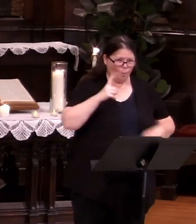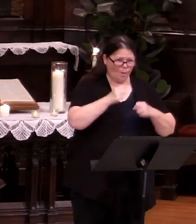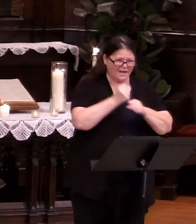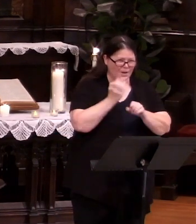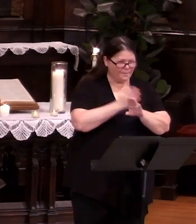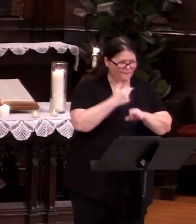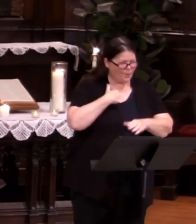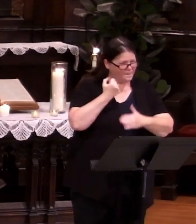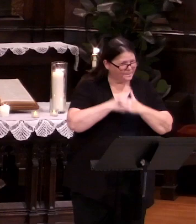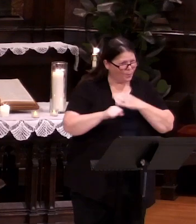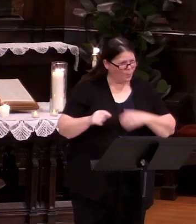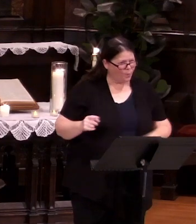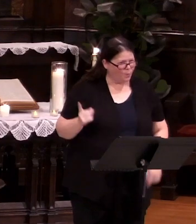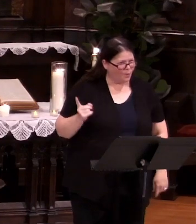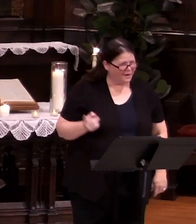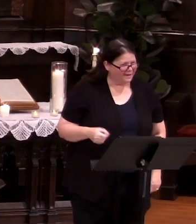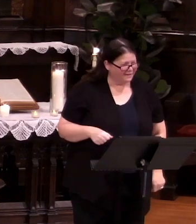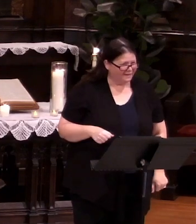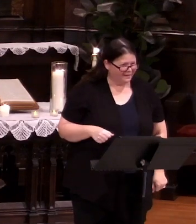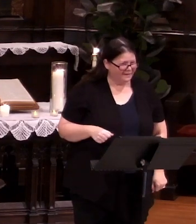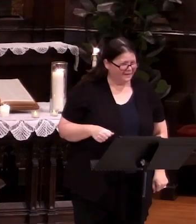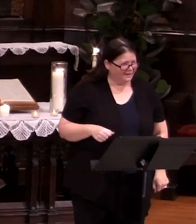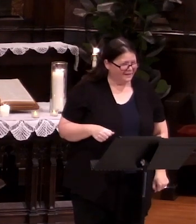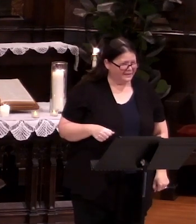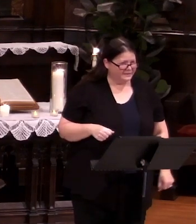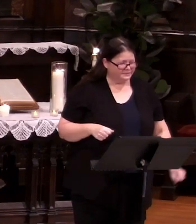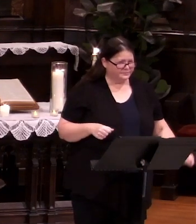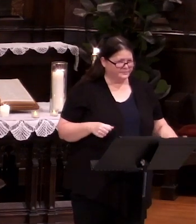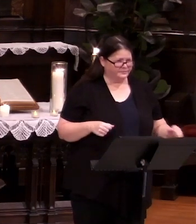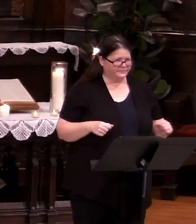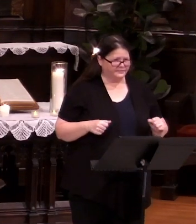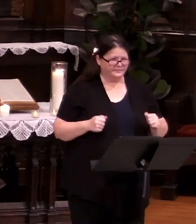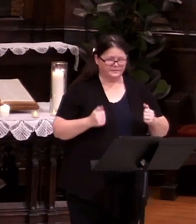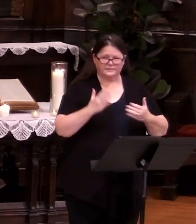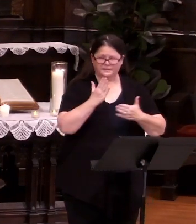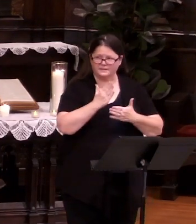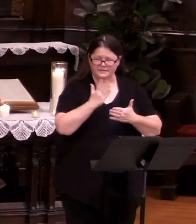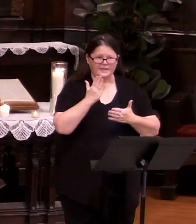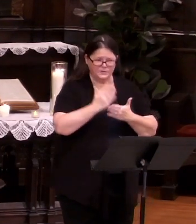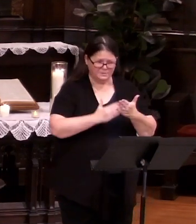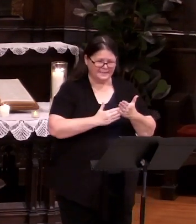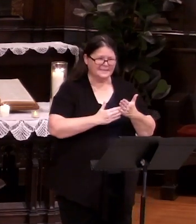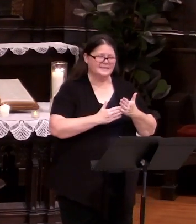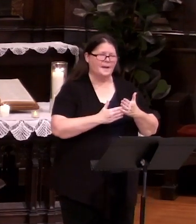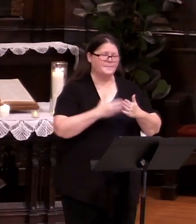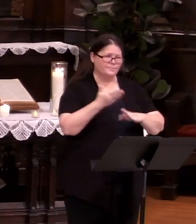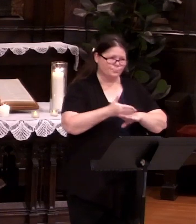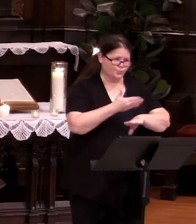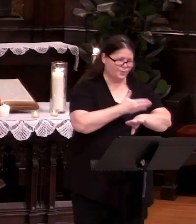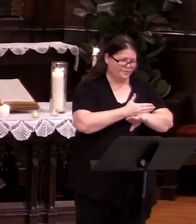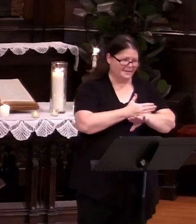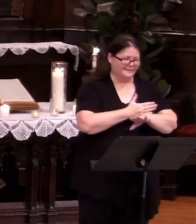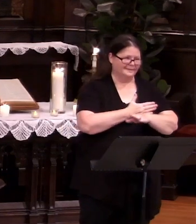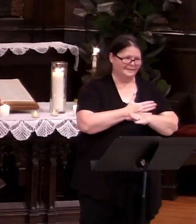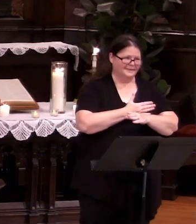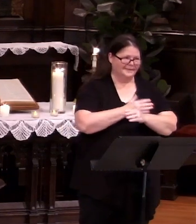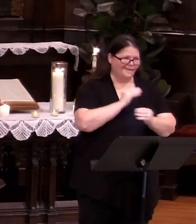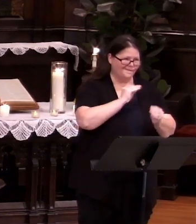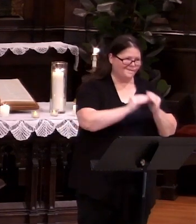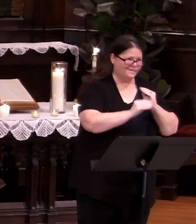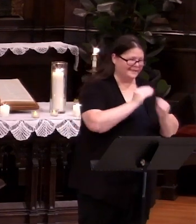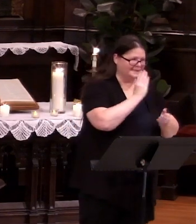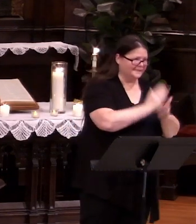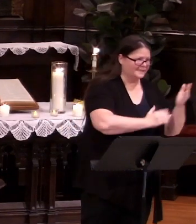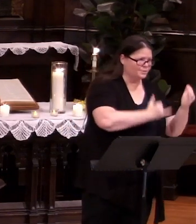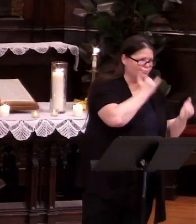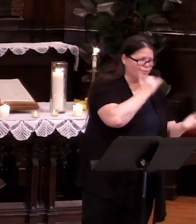But we've done some evolving. There has been some writing of wrongs. There have been various